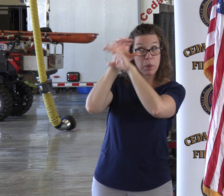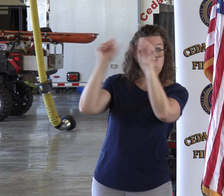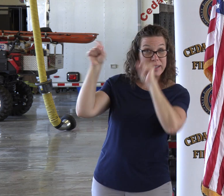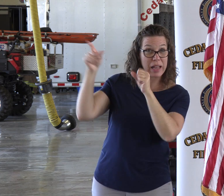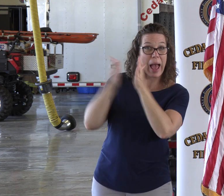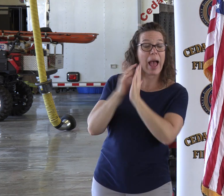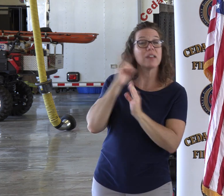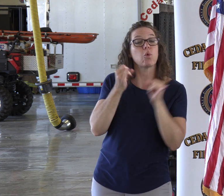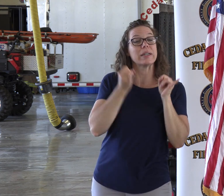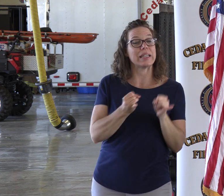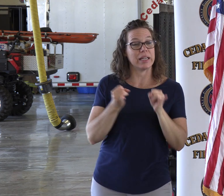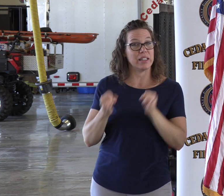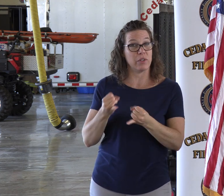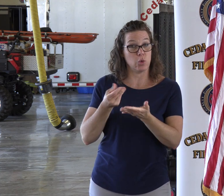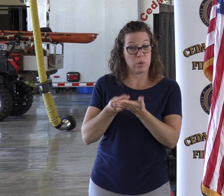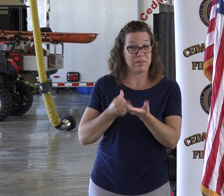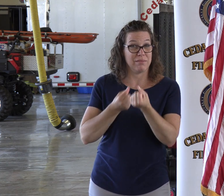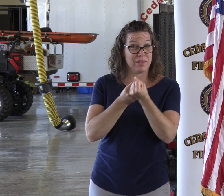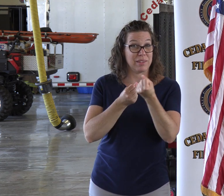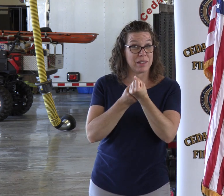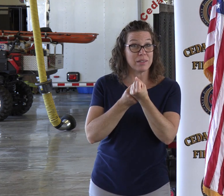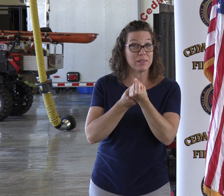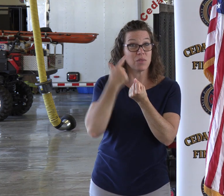in the President's disaster